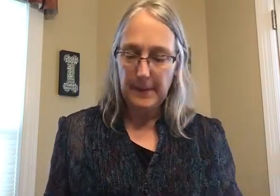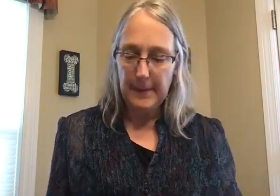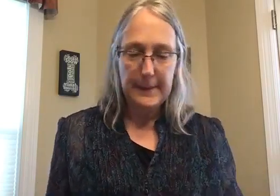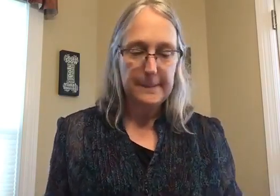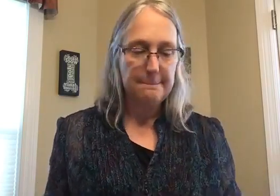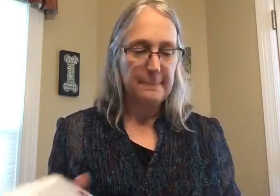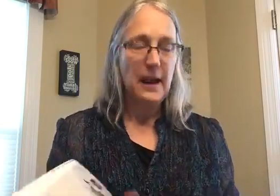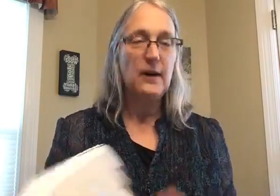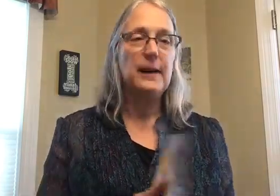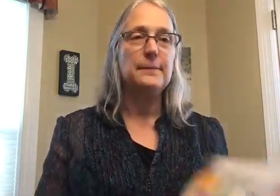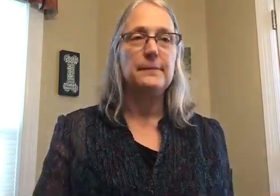All right.